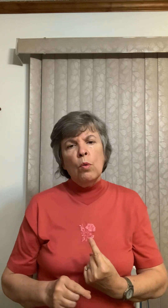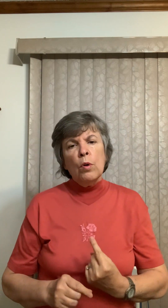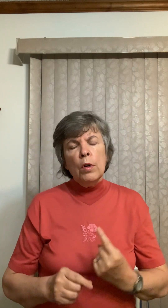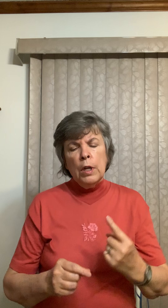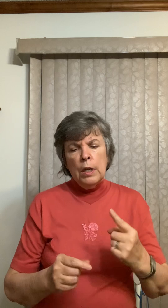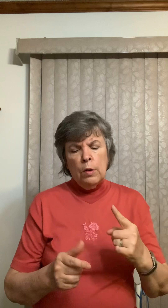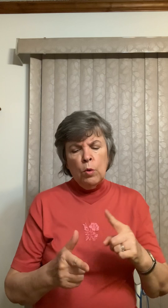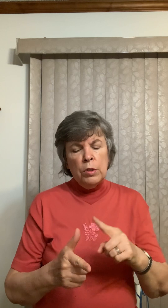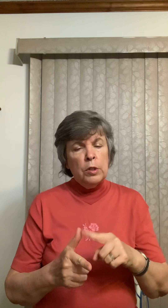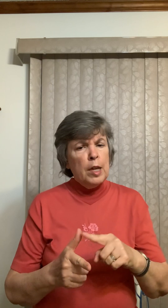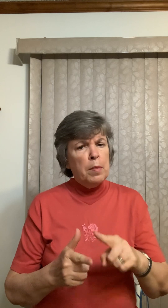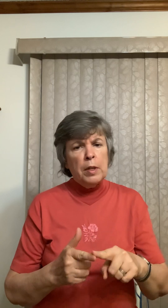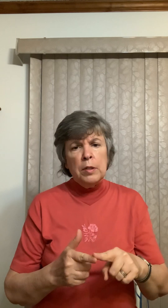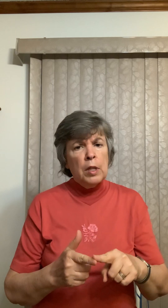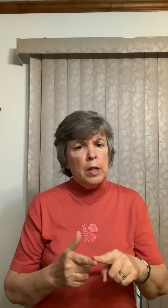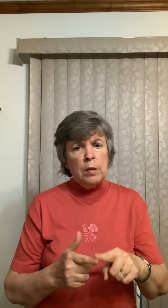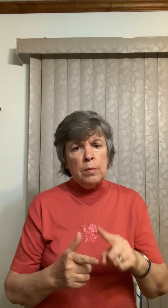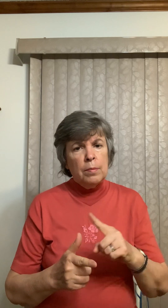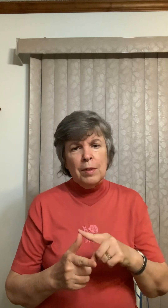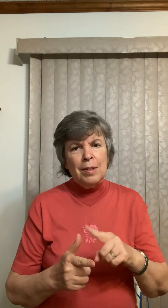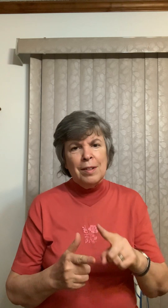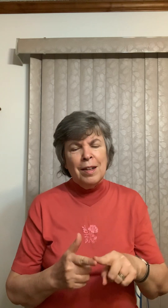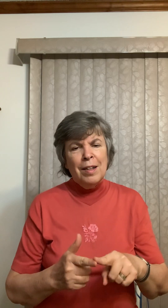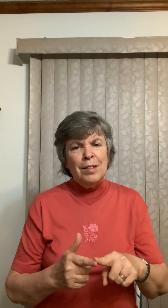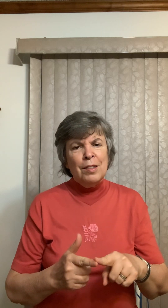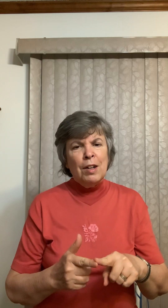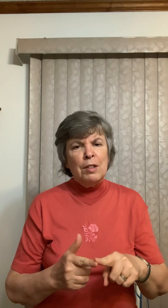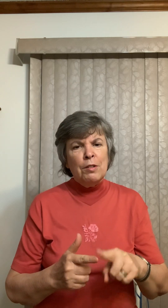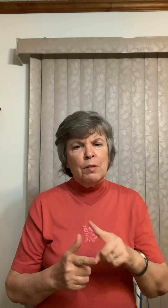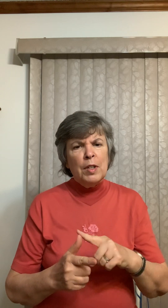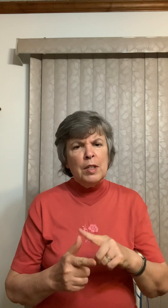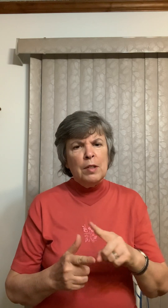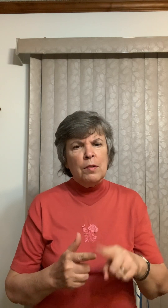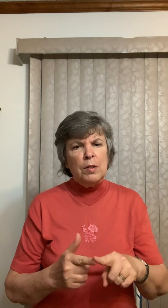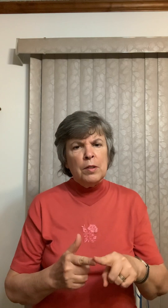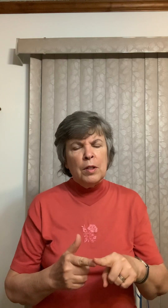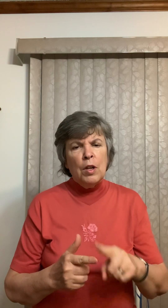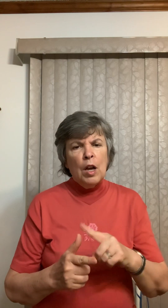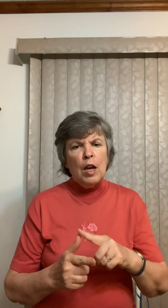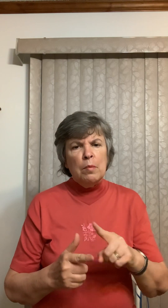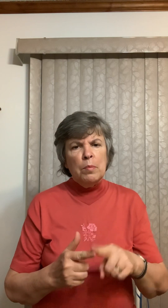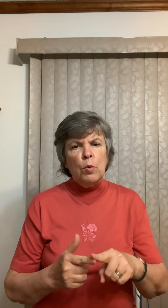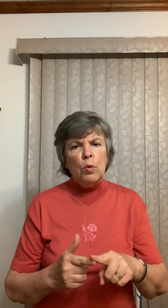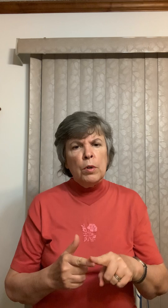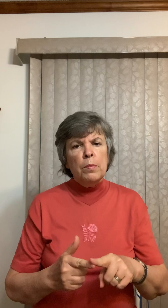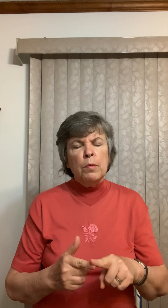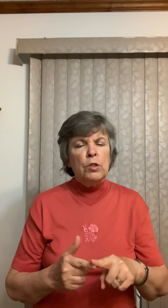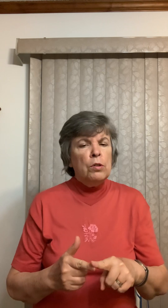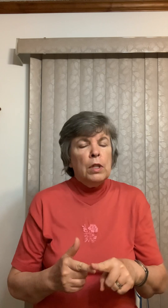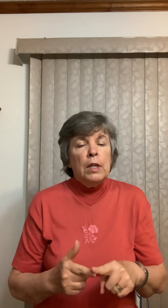Or is the same thing as then. So I don't know of any difference. Or, which you could leave